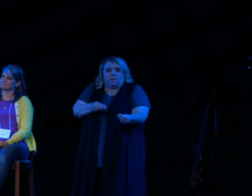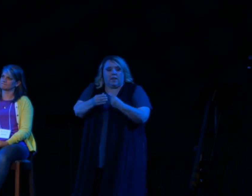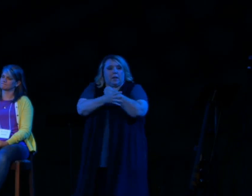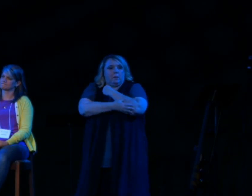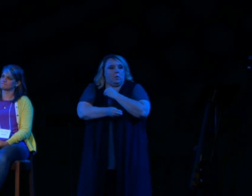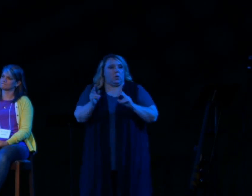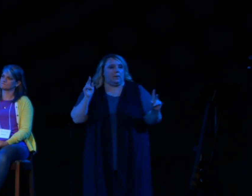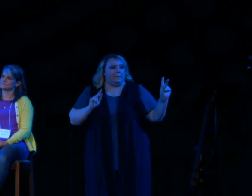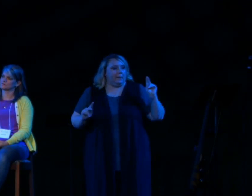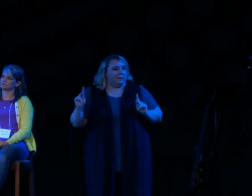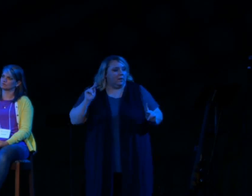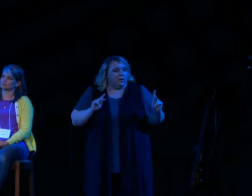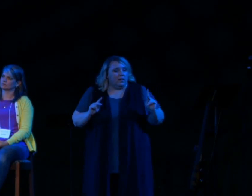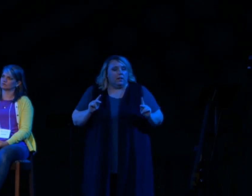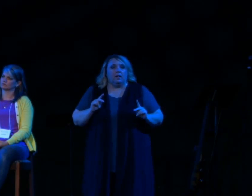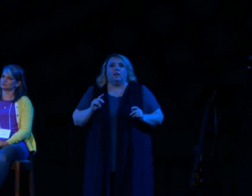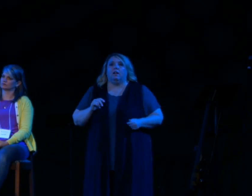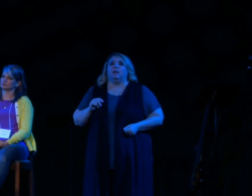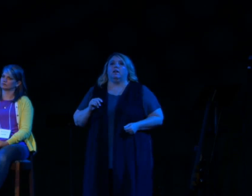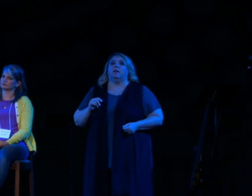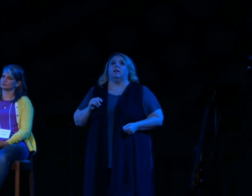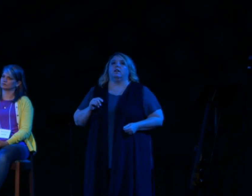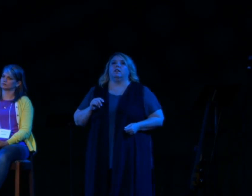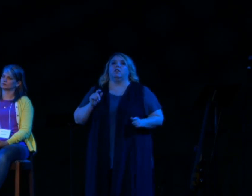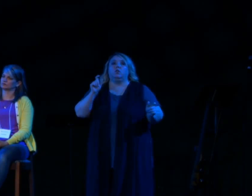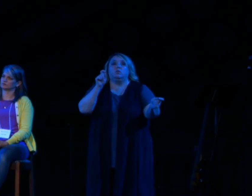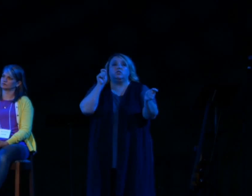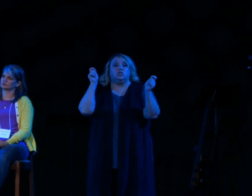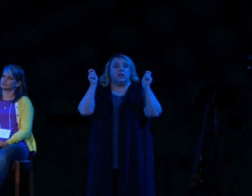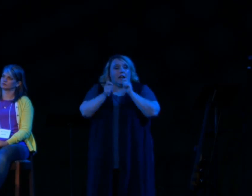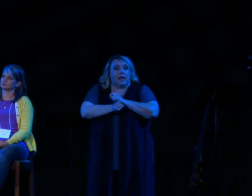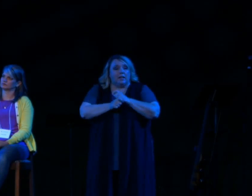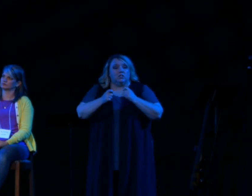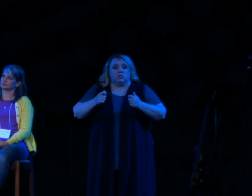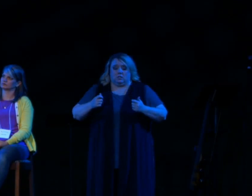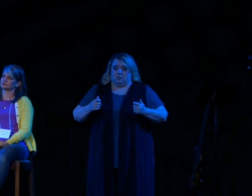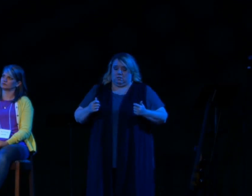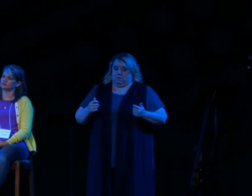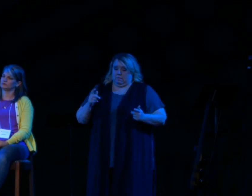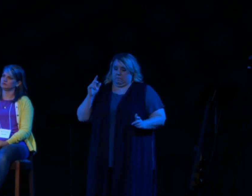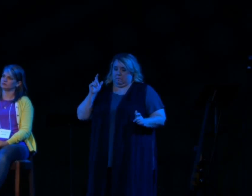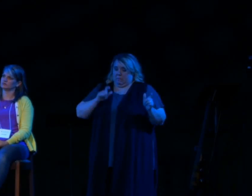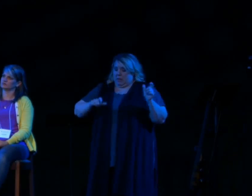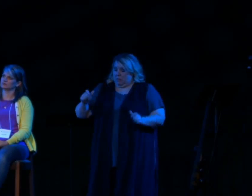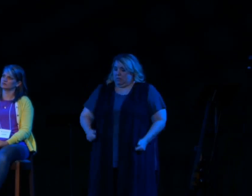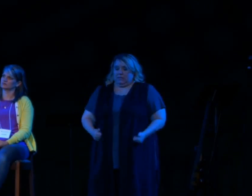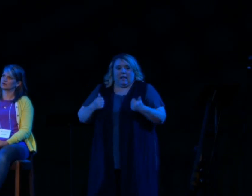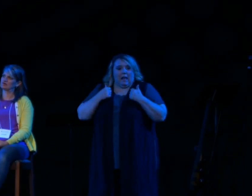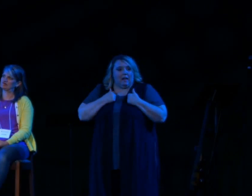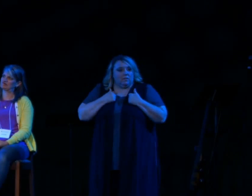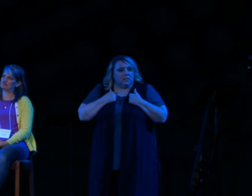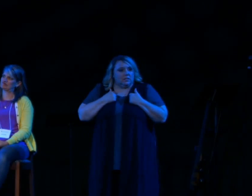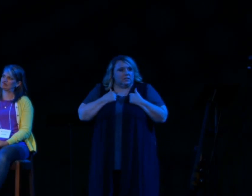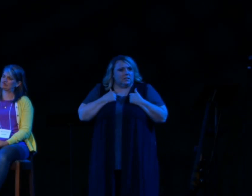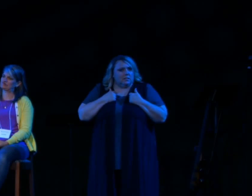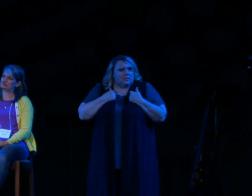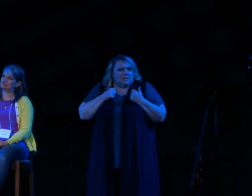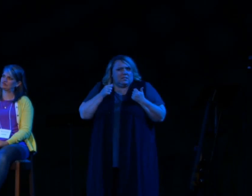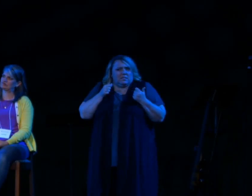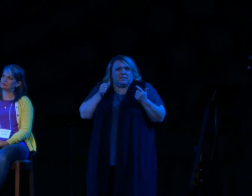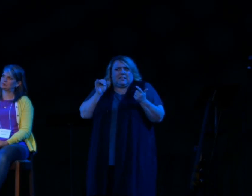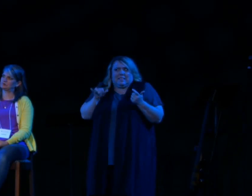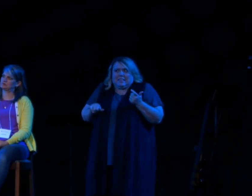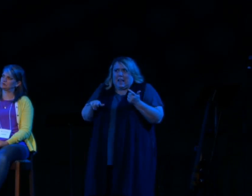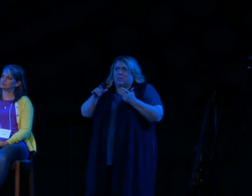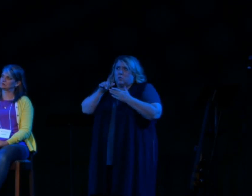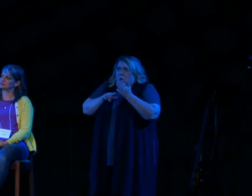You go out and you change the lives and the destinies of people. That was